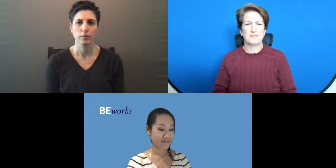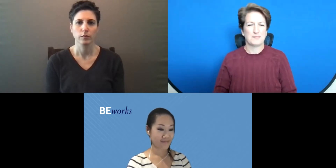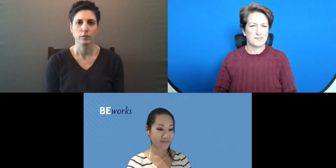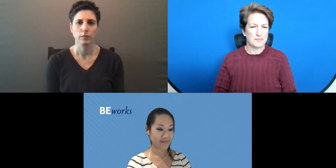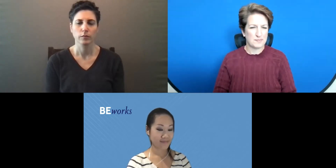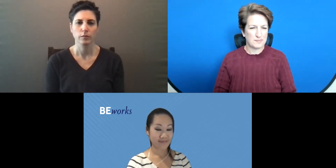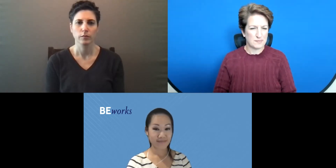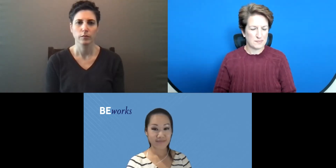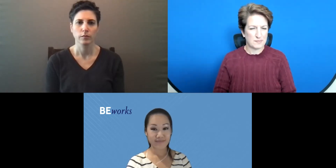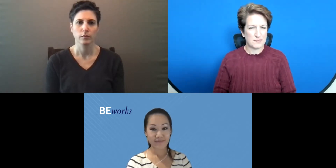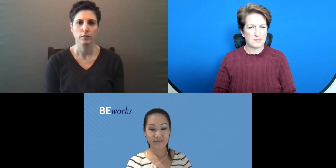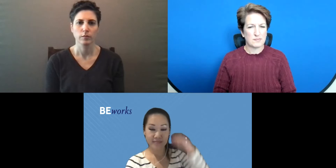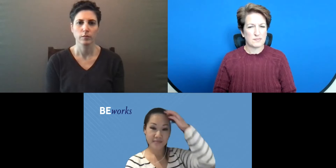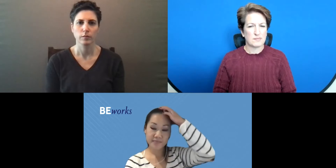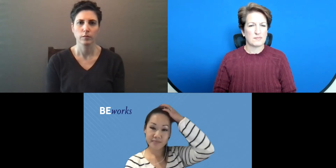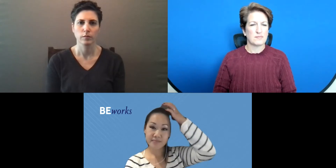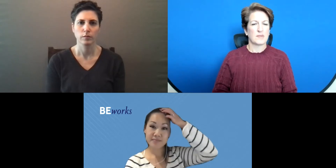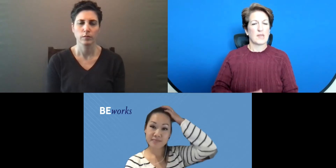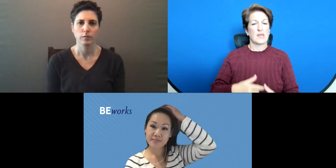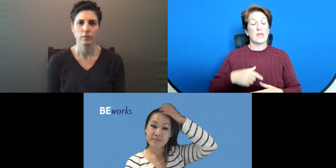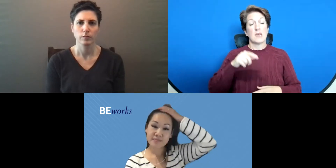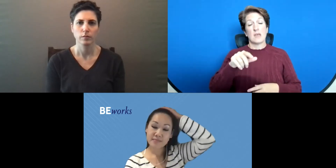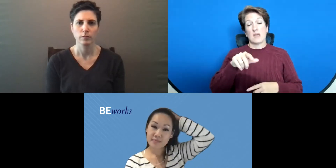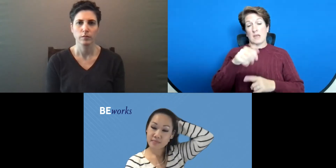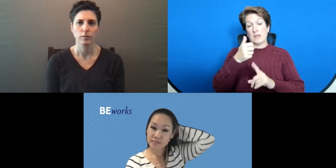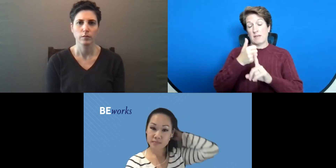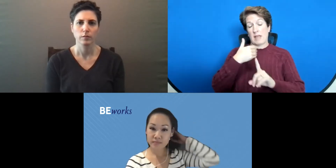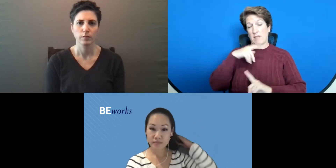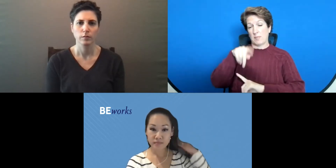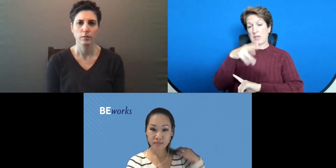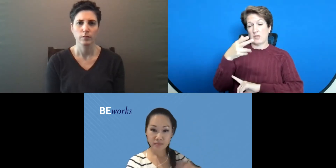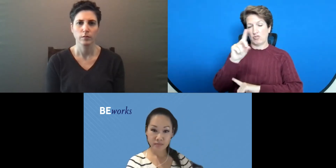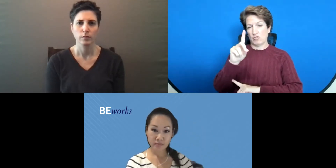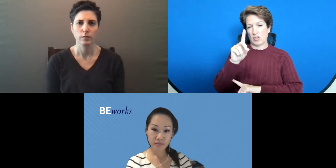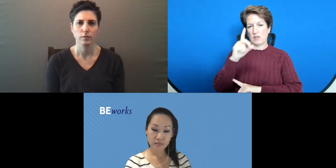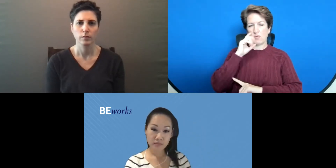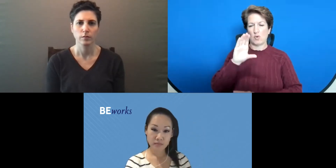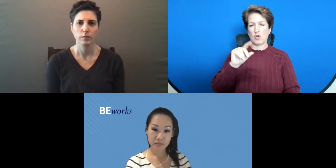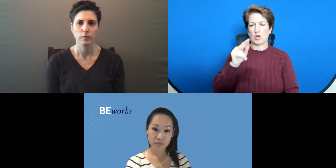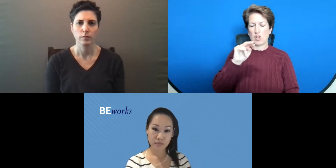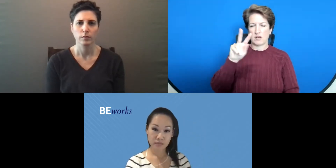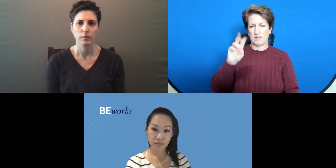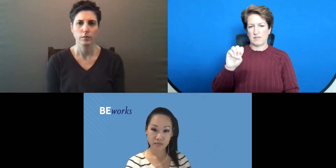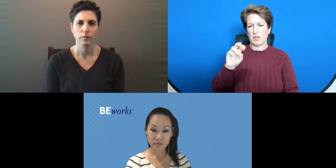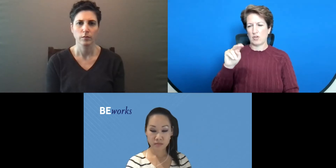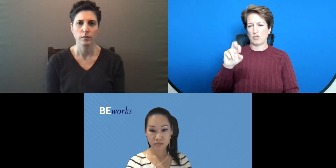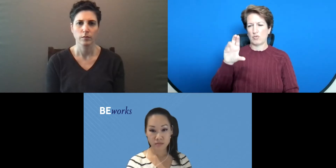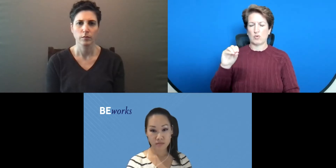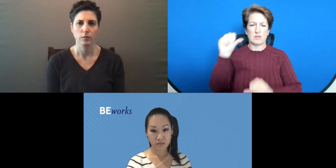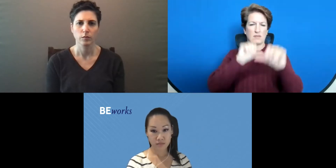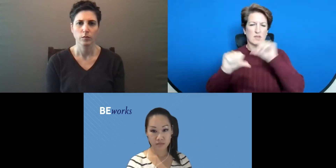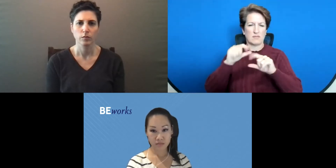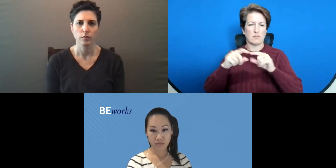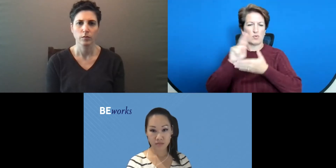quick introduction to Dr. Ada Lay. She holds a PhD in cognitive neuroscience from the University of Toronto. She